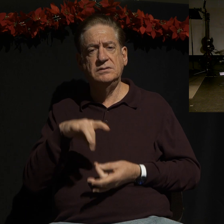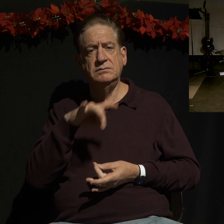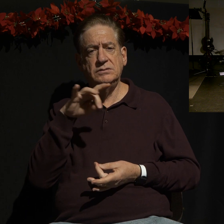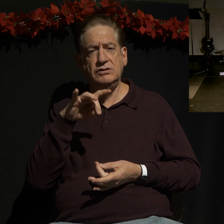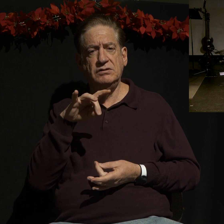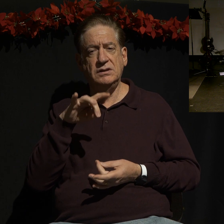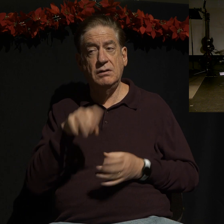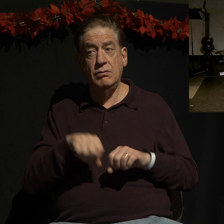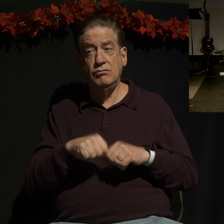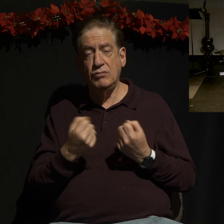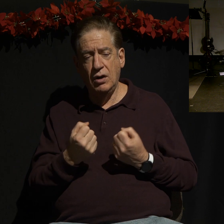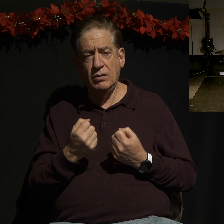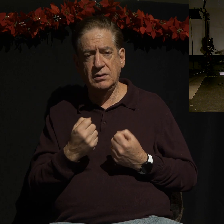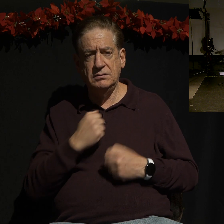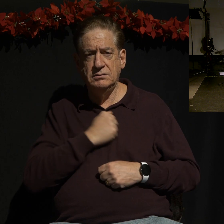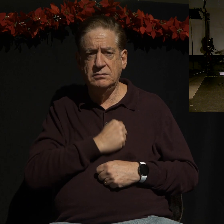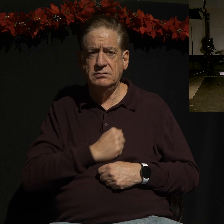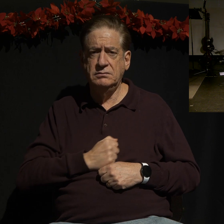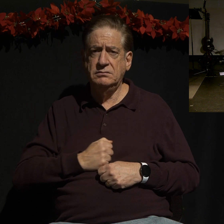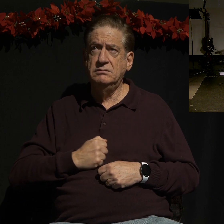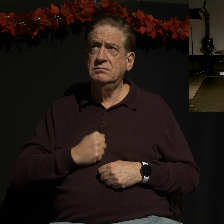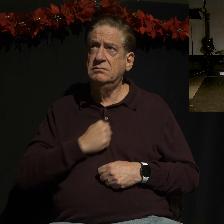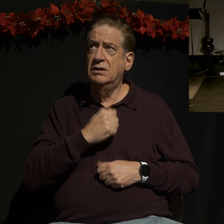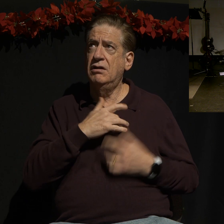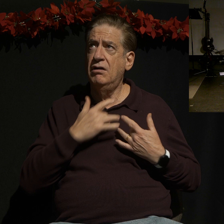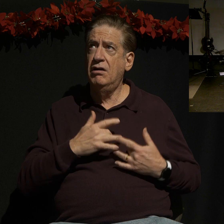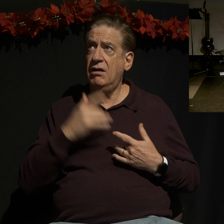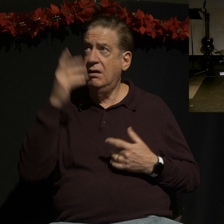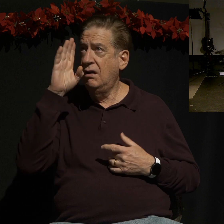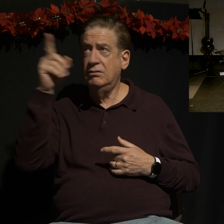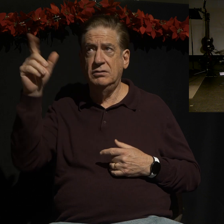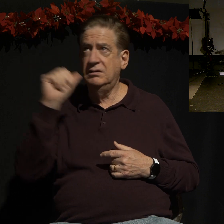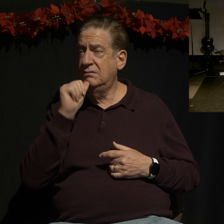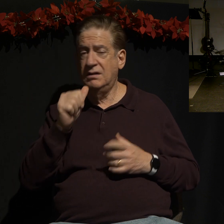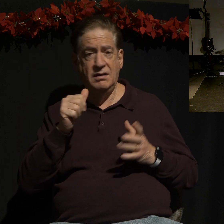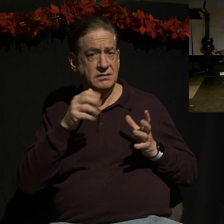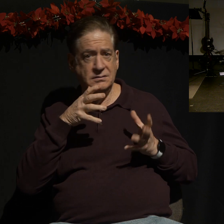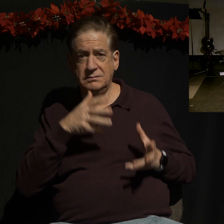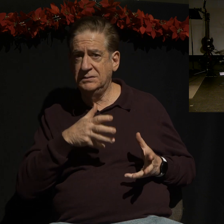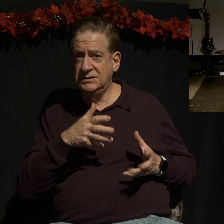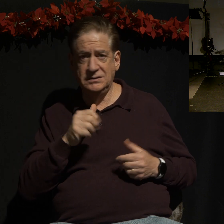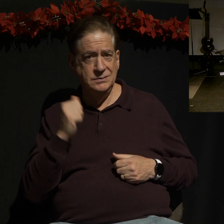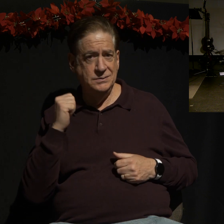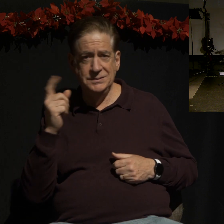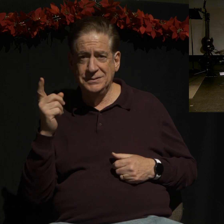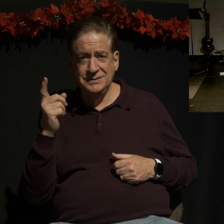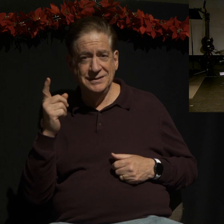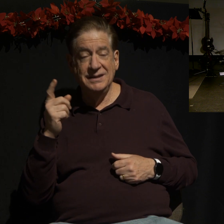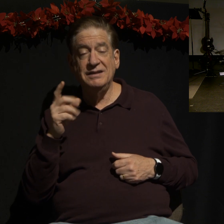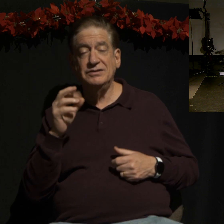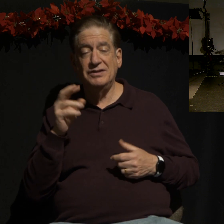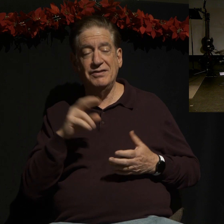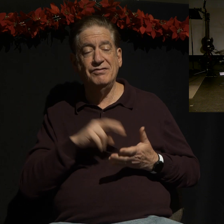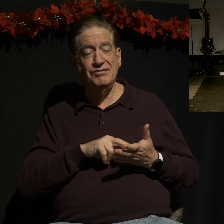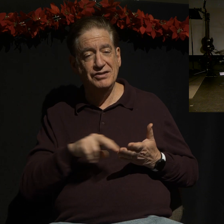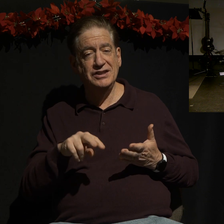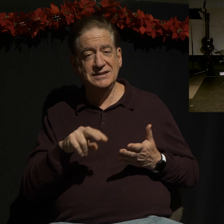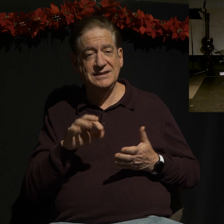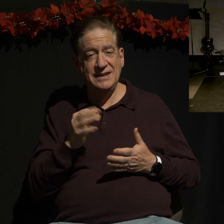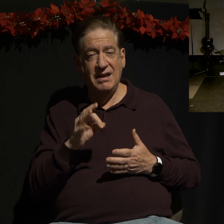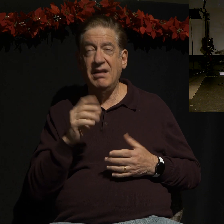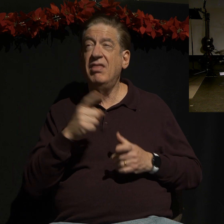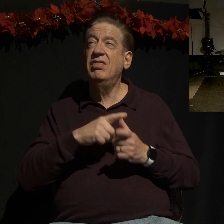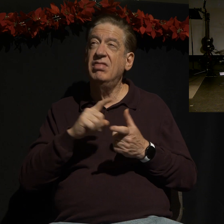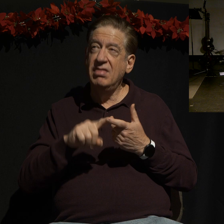A broken and contrite heart, O God, you will not despise." Now verse 19. "Then you